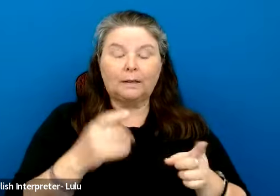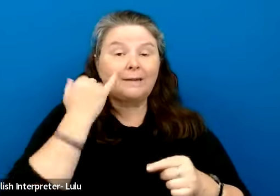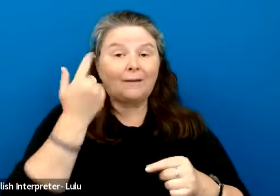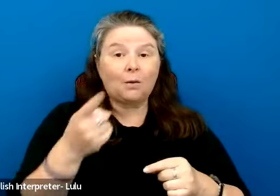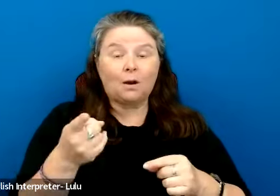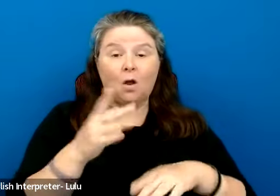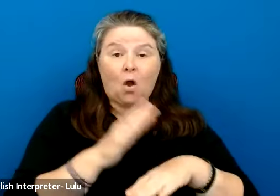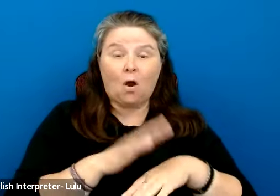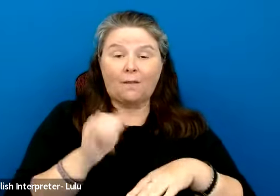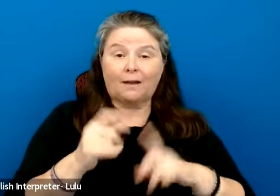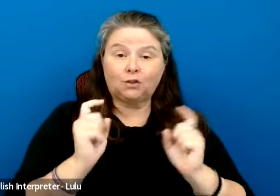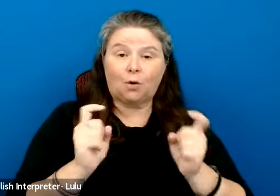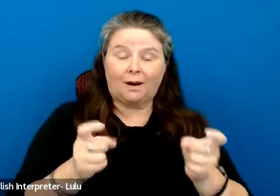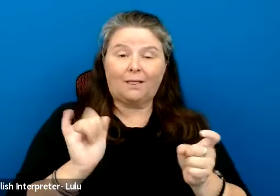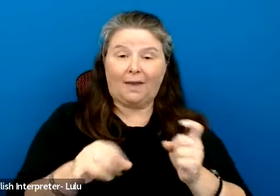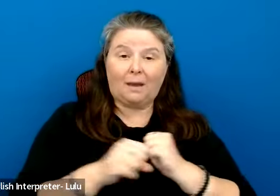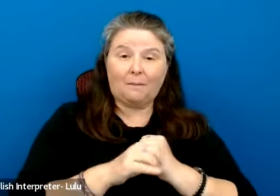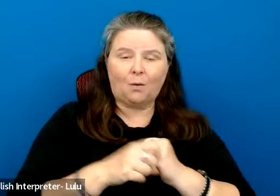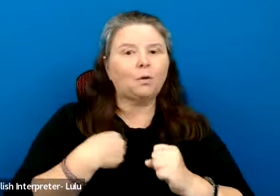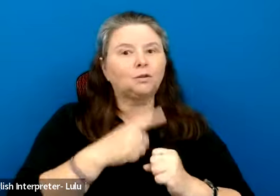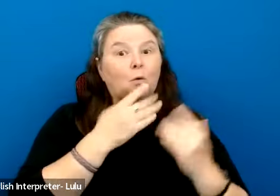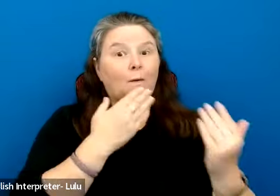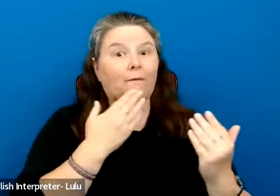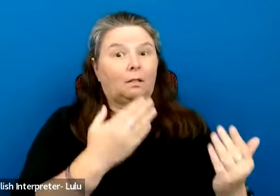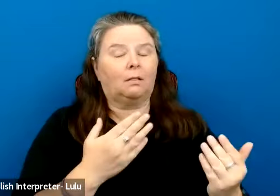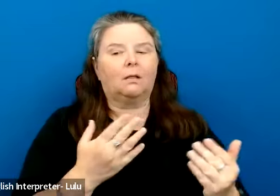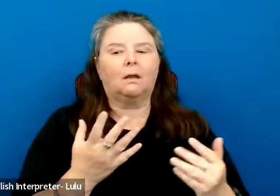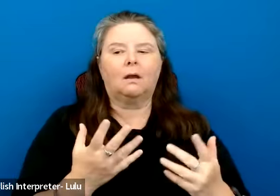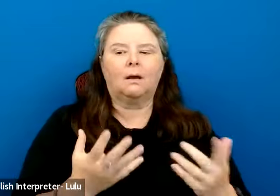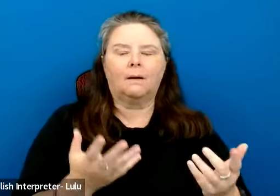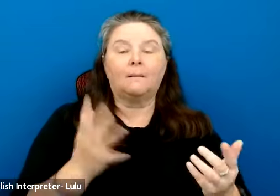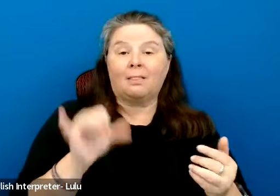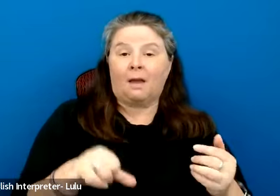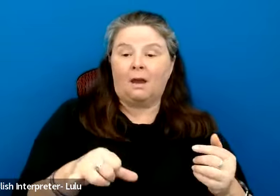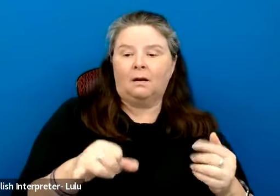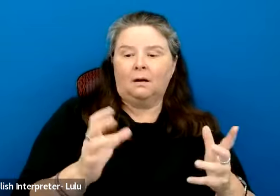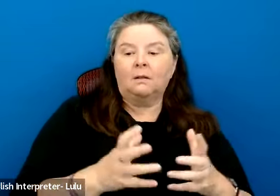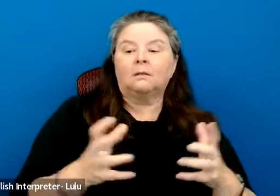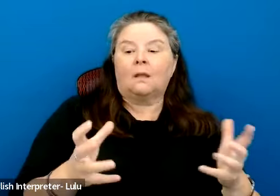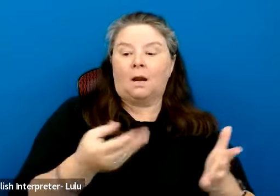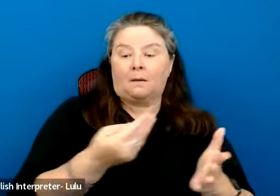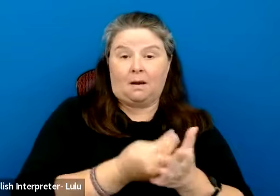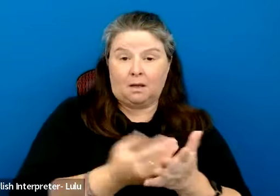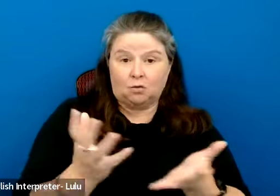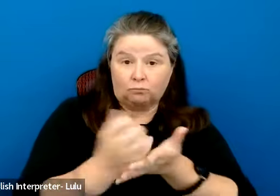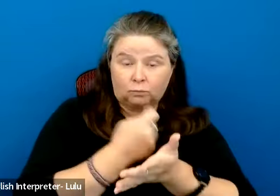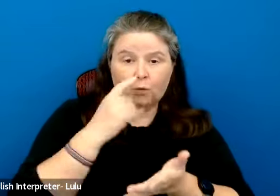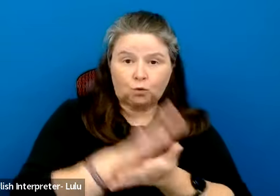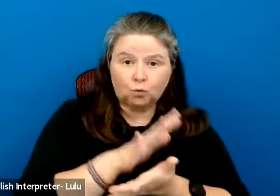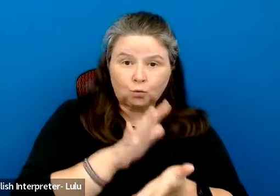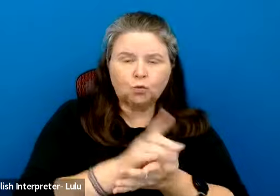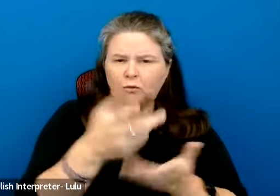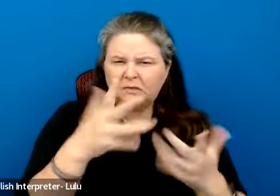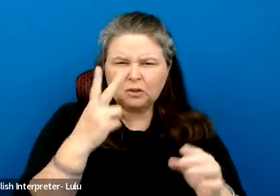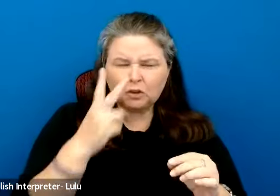is on that donated to that campaign, we are so grateful. That is a lot of money raised for the school. And as you saw